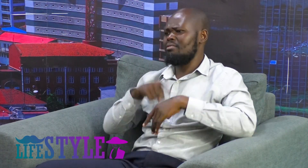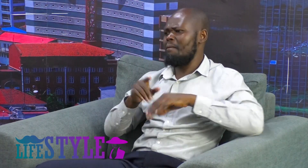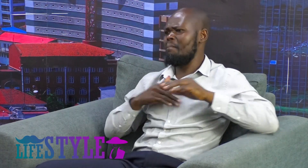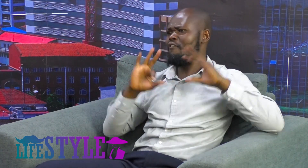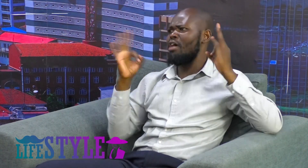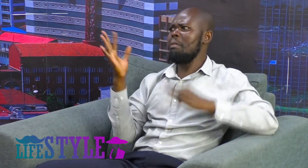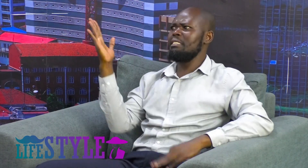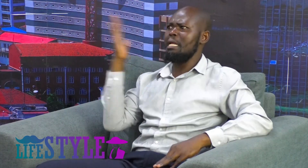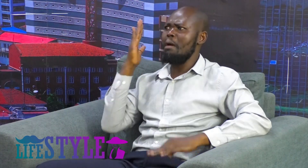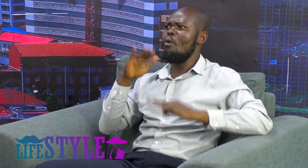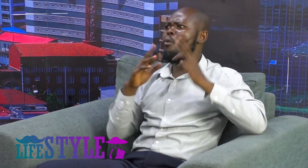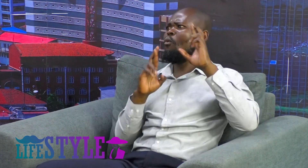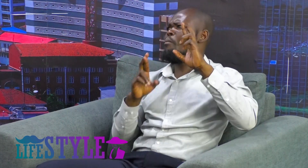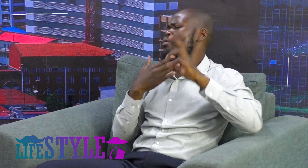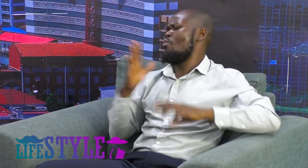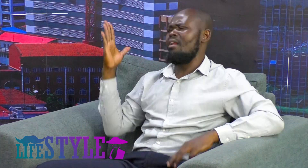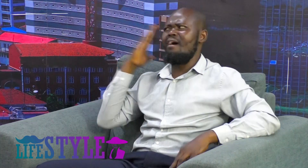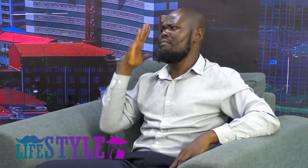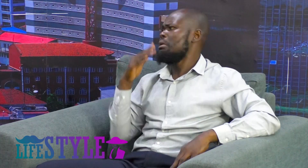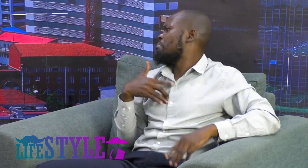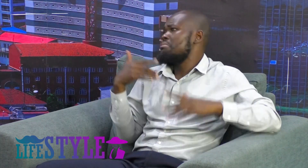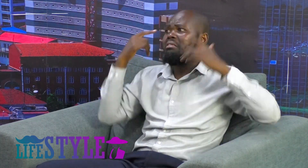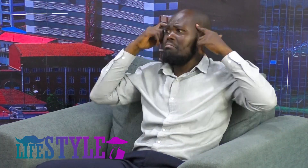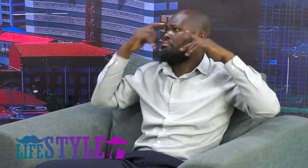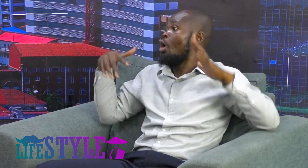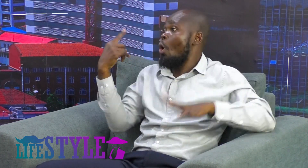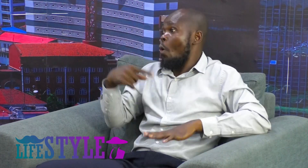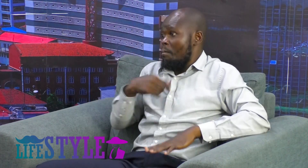became also extremely sick, and then